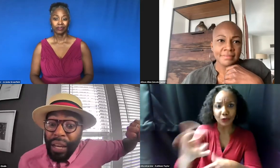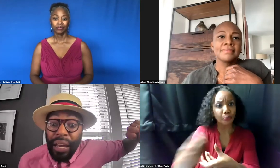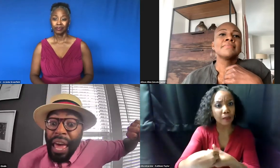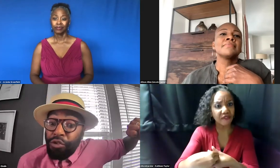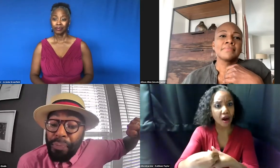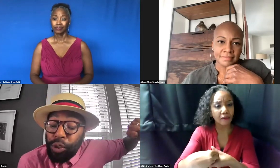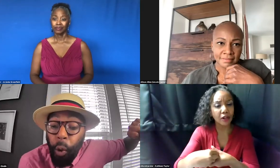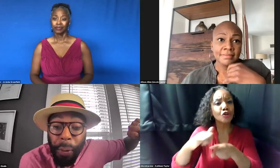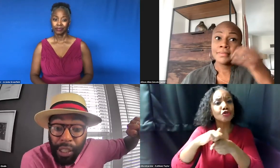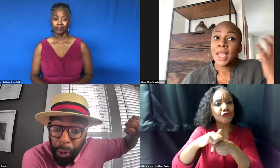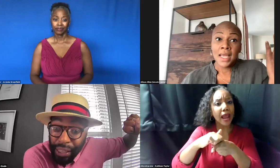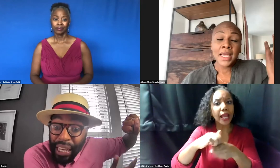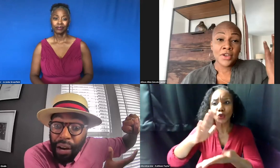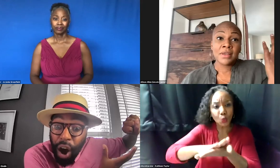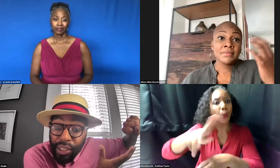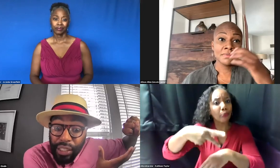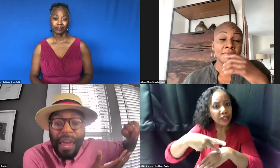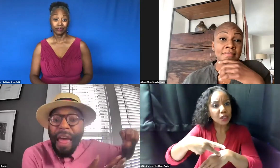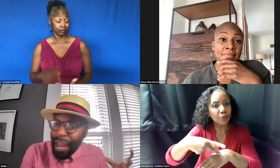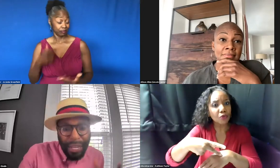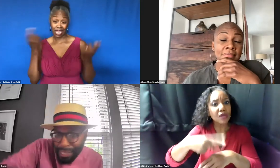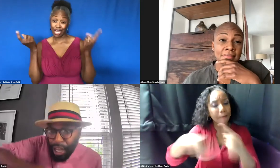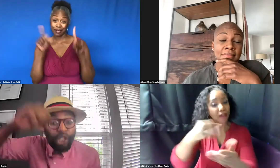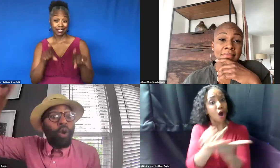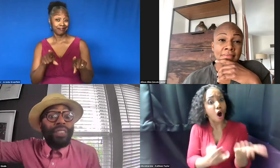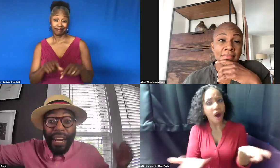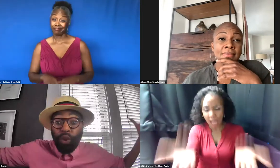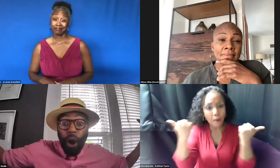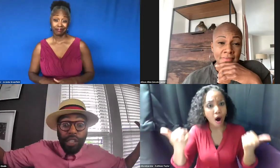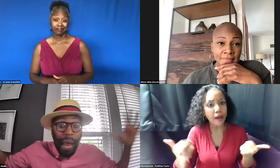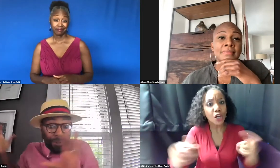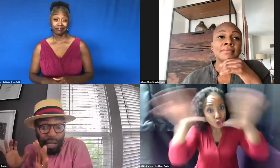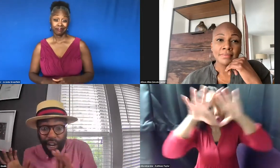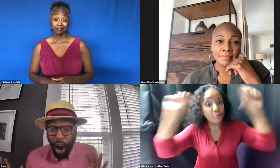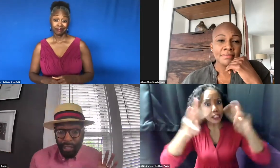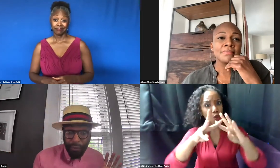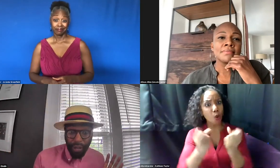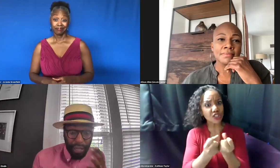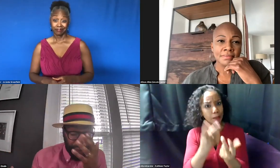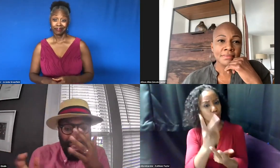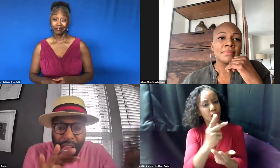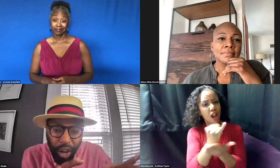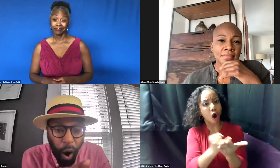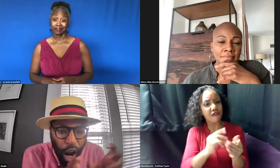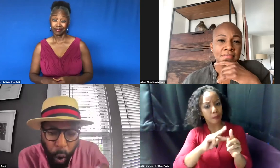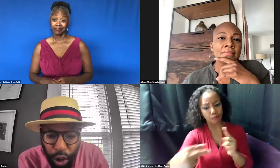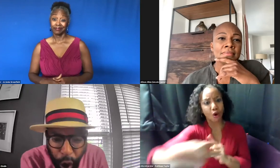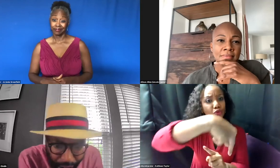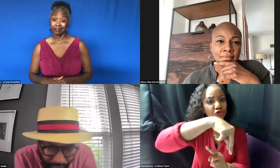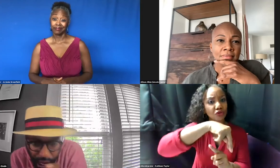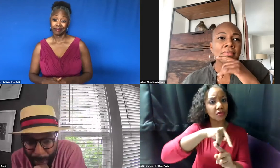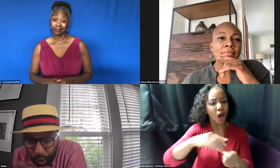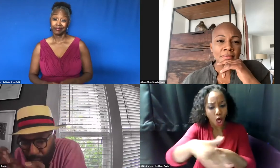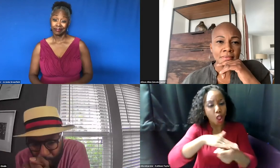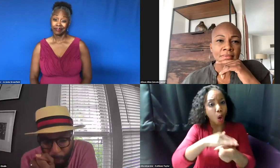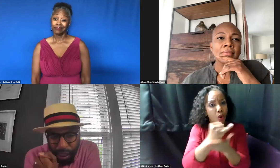not train school principals and thinking of arts, right? A superintendent's workshop to look at art differently, right? You know, a local